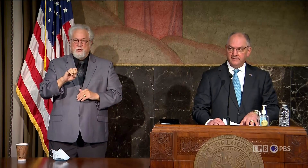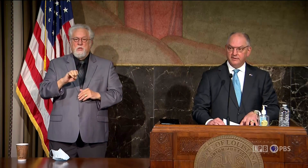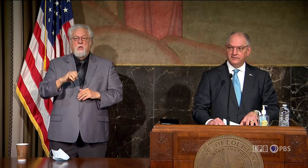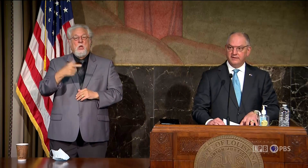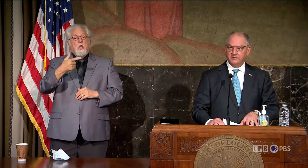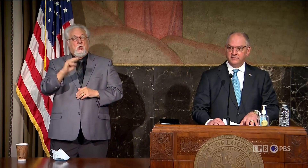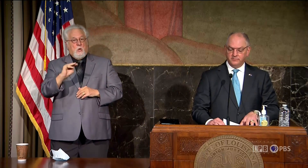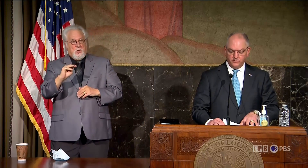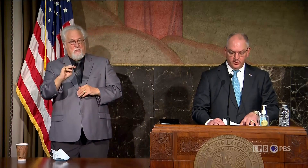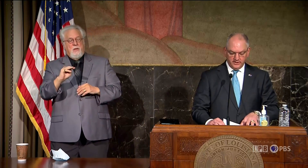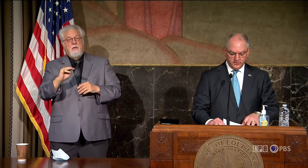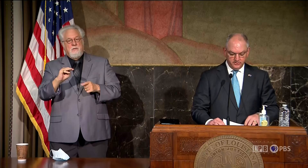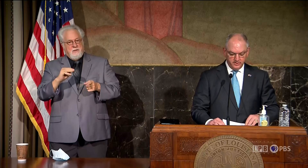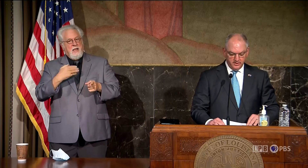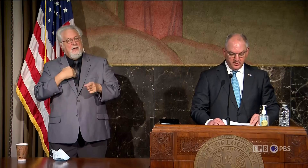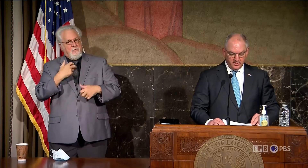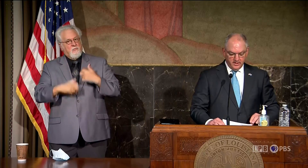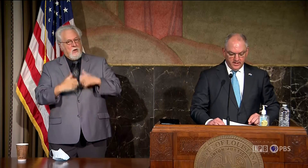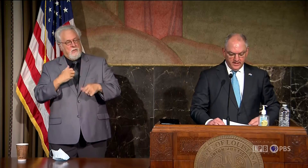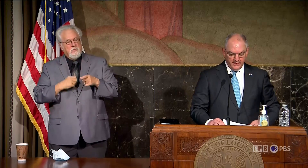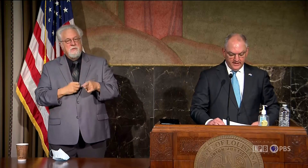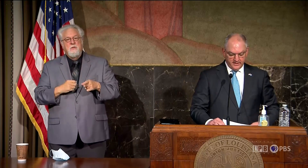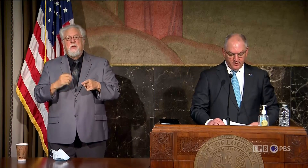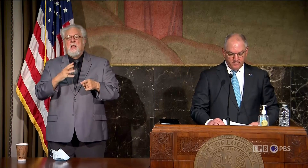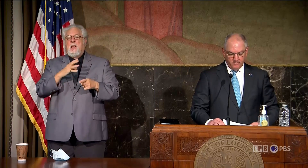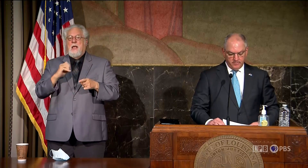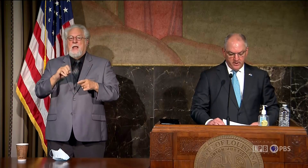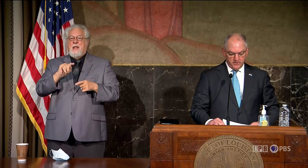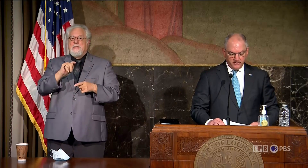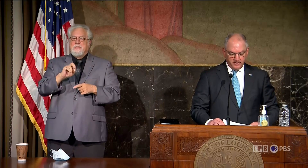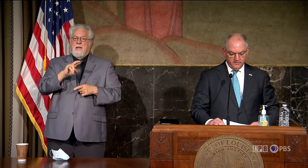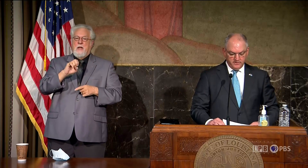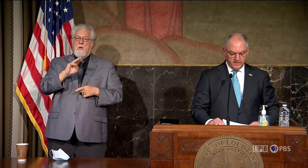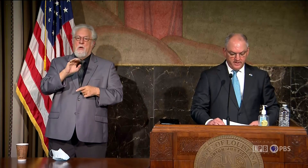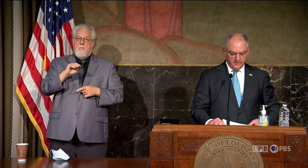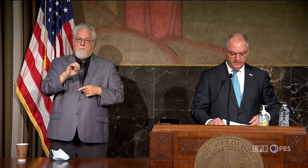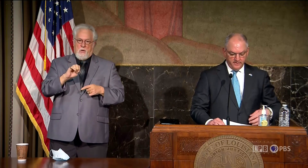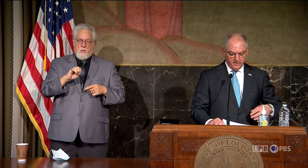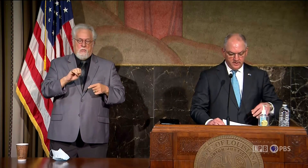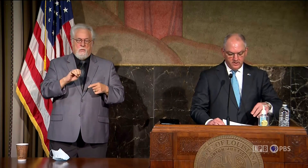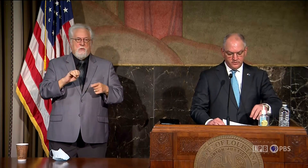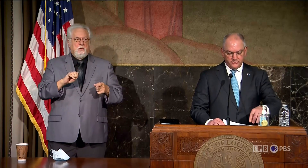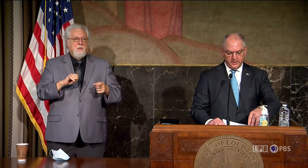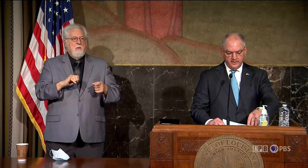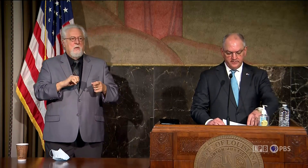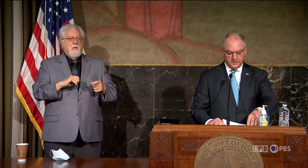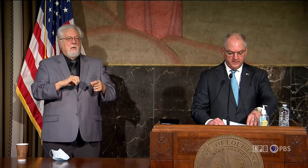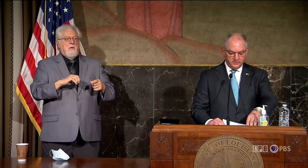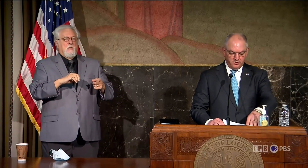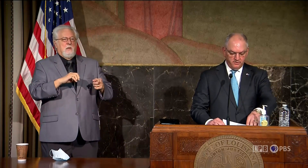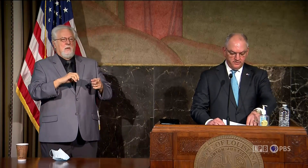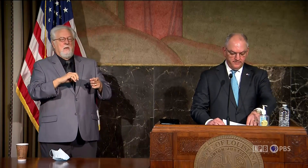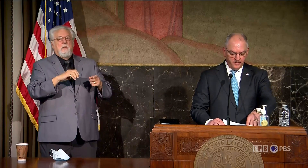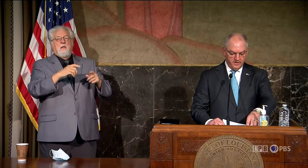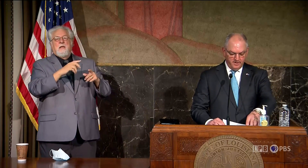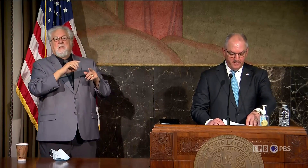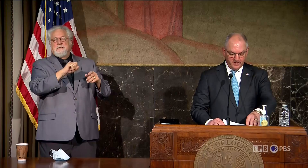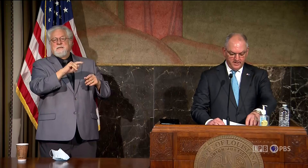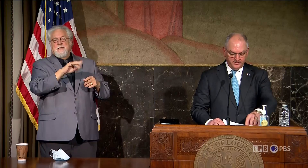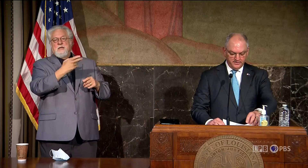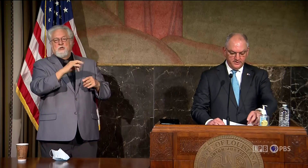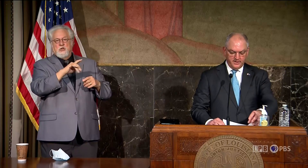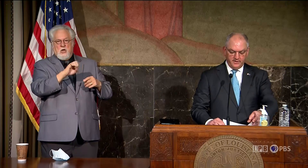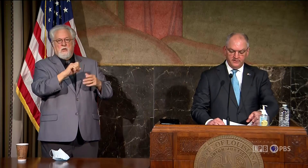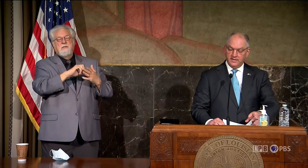to Leeville's having some real issues, and in Terrebonne Parish in the vicinity of Cocodrie and Ile de Jean Charles,